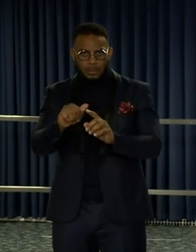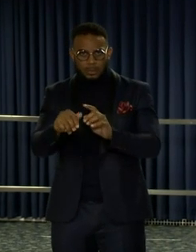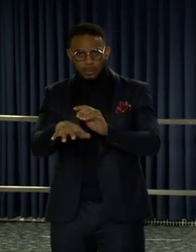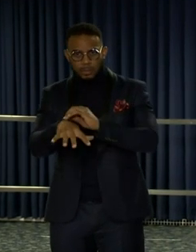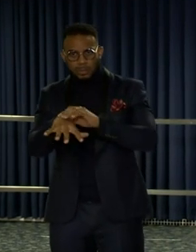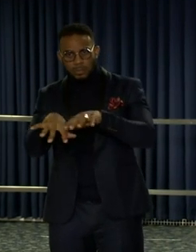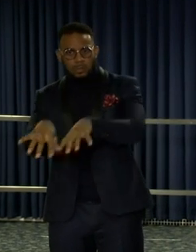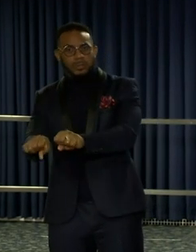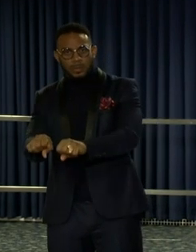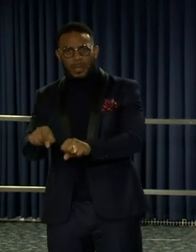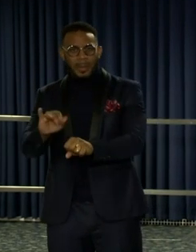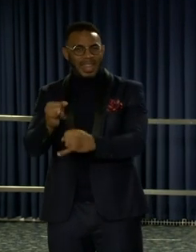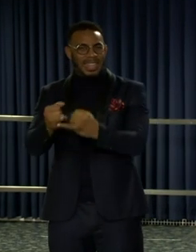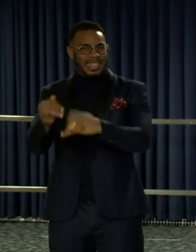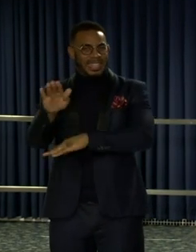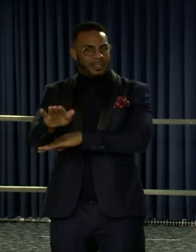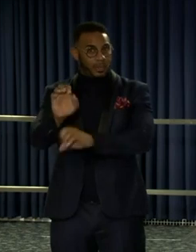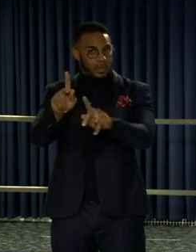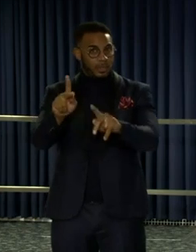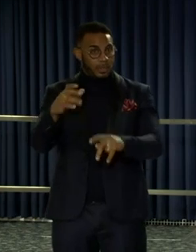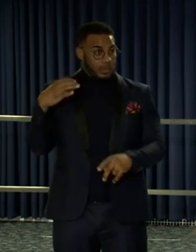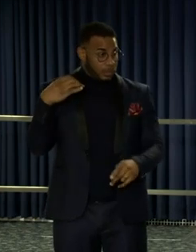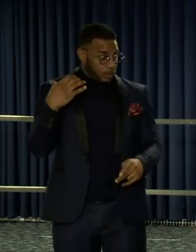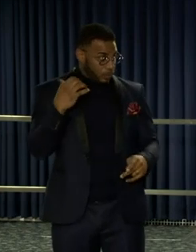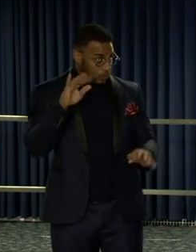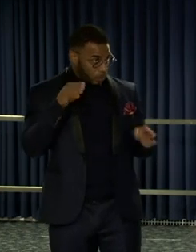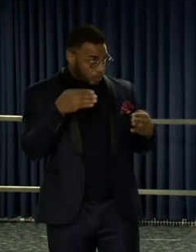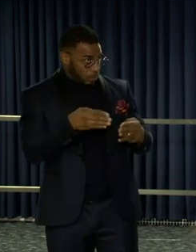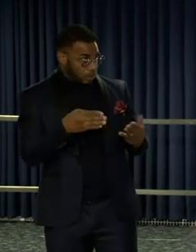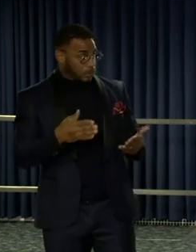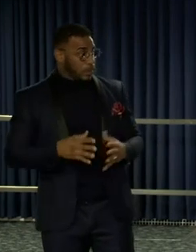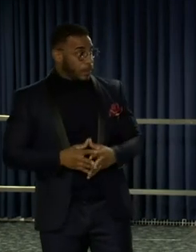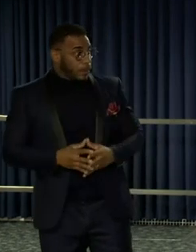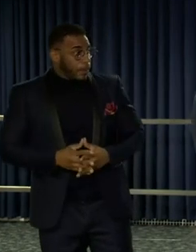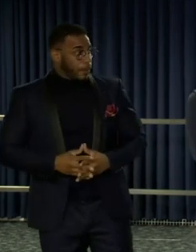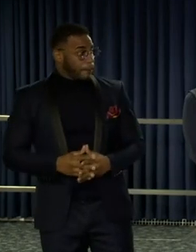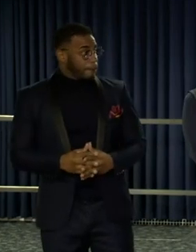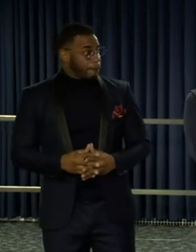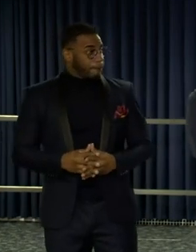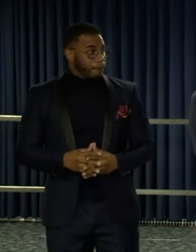confiscation by the end of this evening. Chief may want to highlight a few.